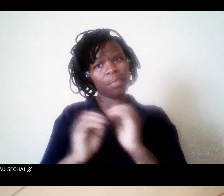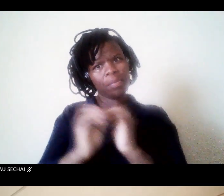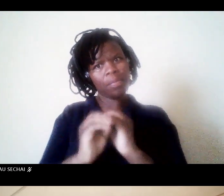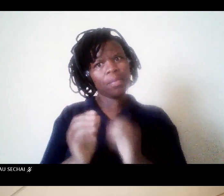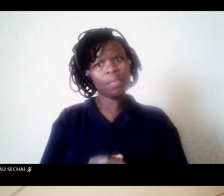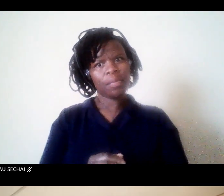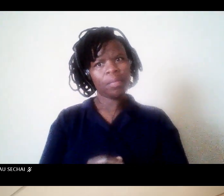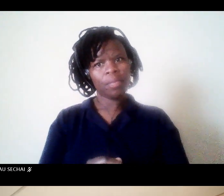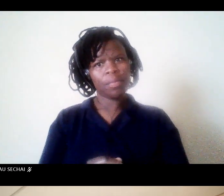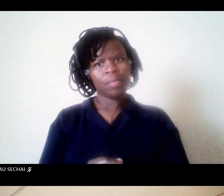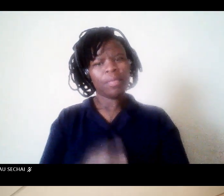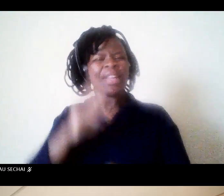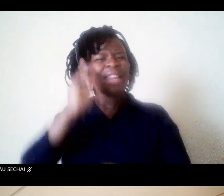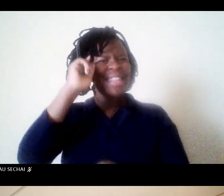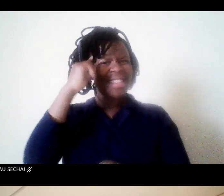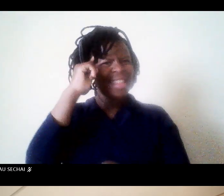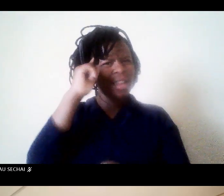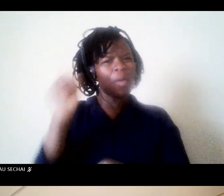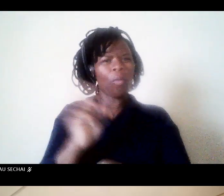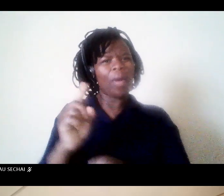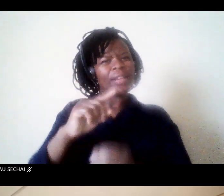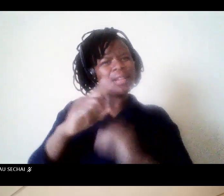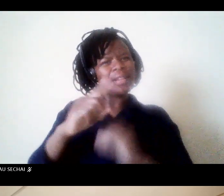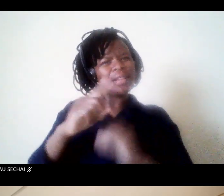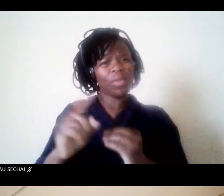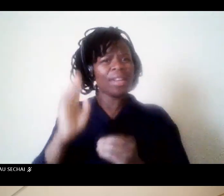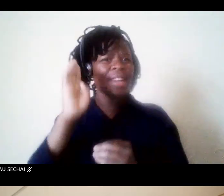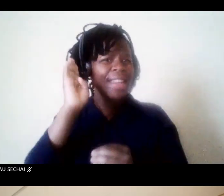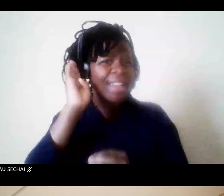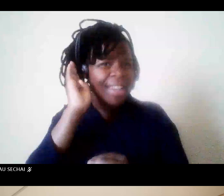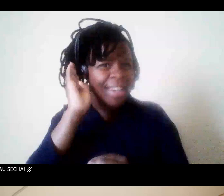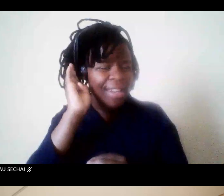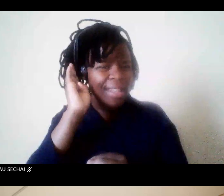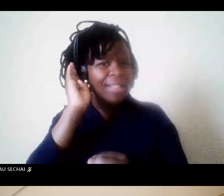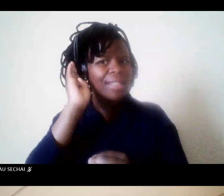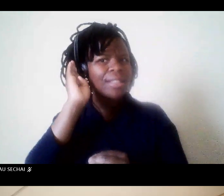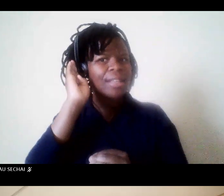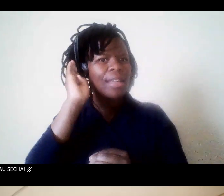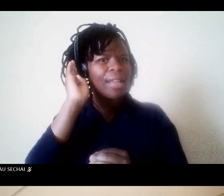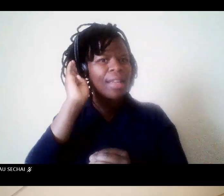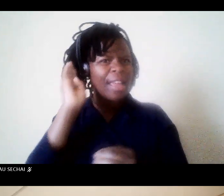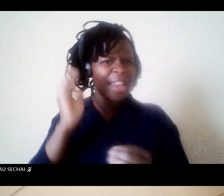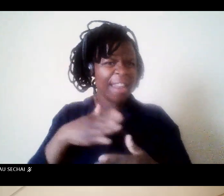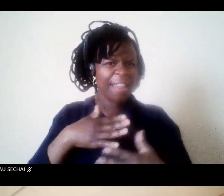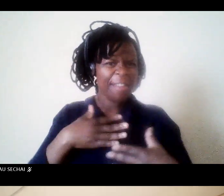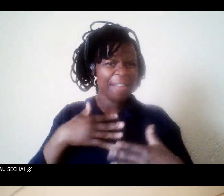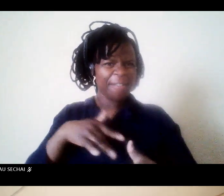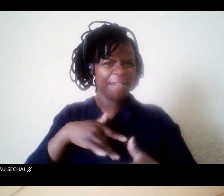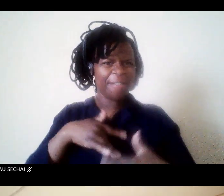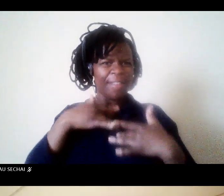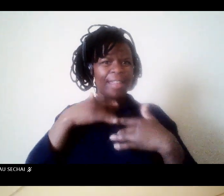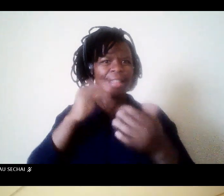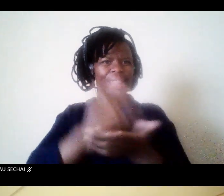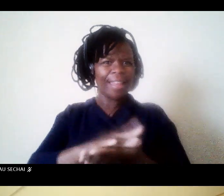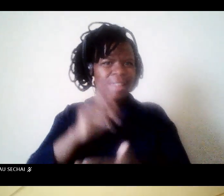What do you think about that? Listen, feel, and think.